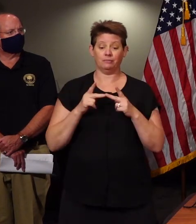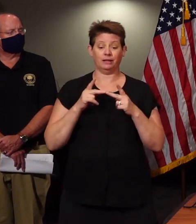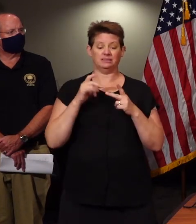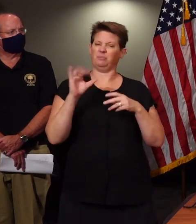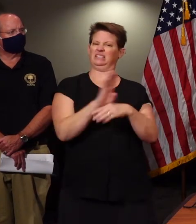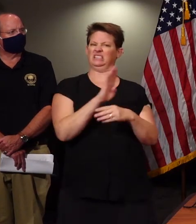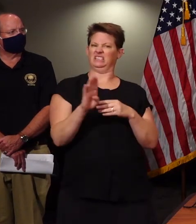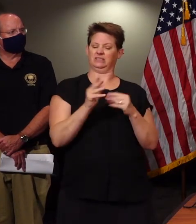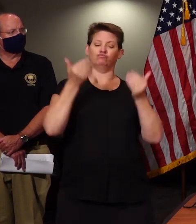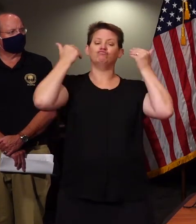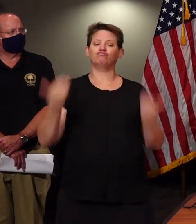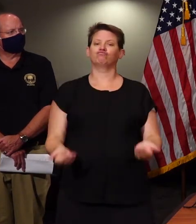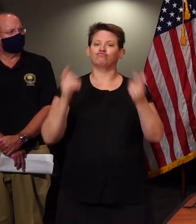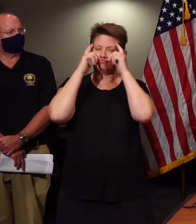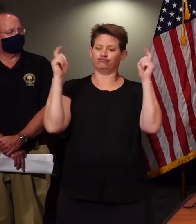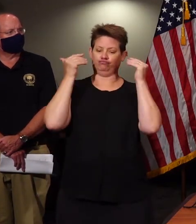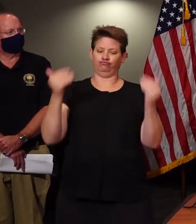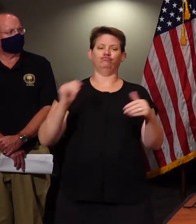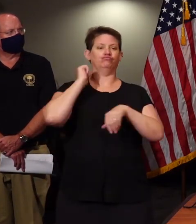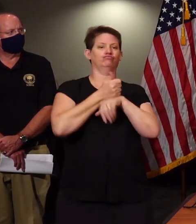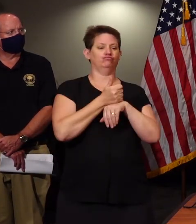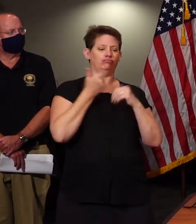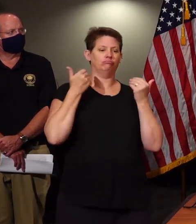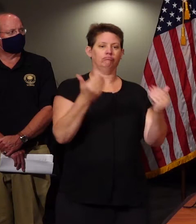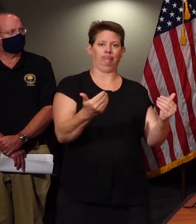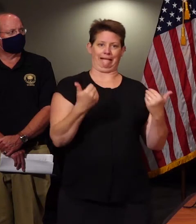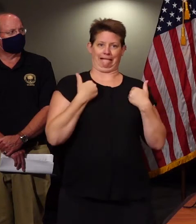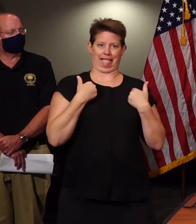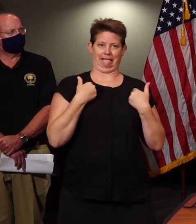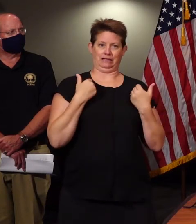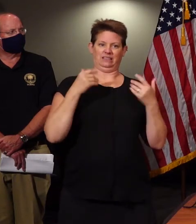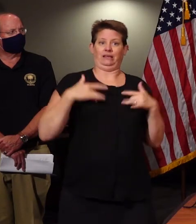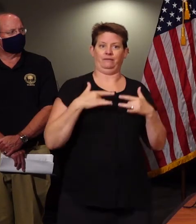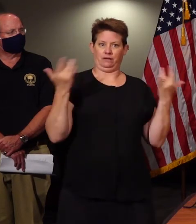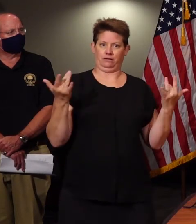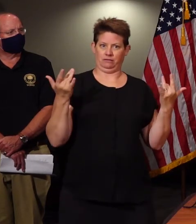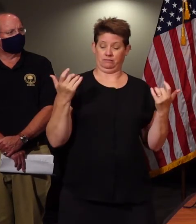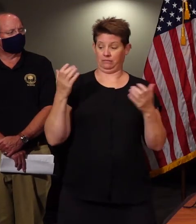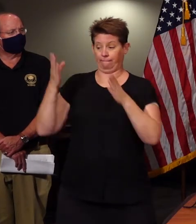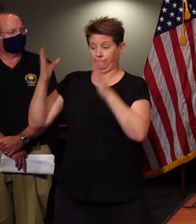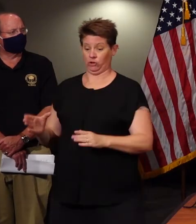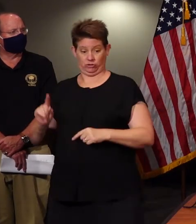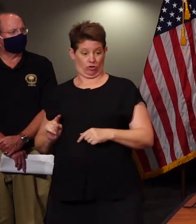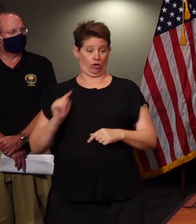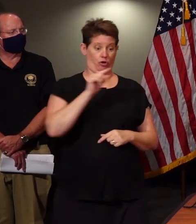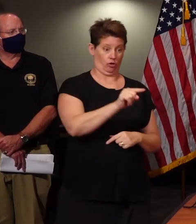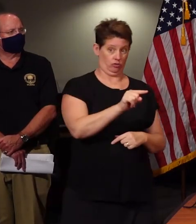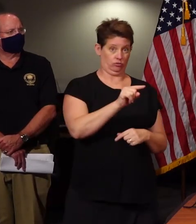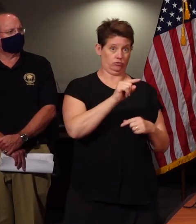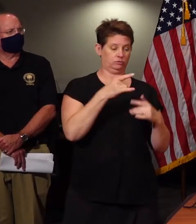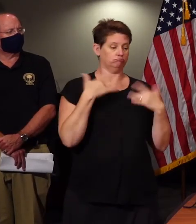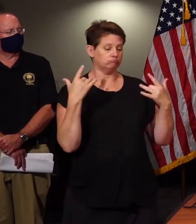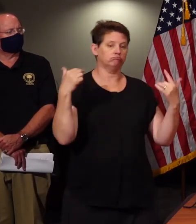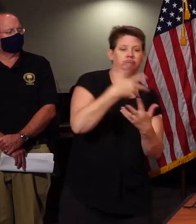establishment goes against these guidelines and someone goes there and they become ill because